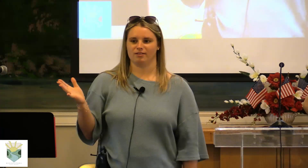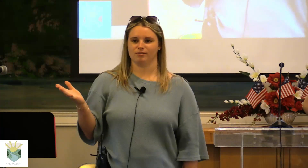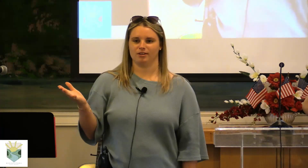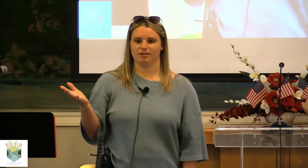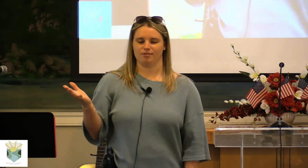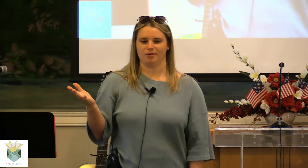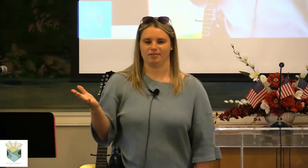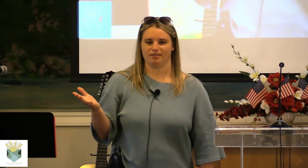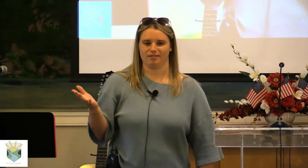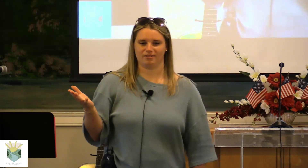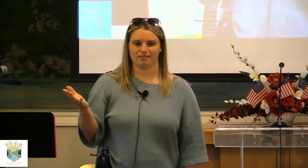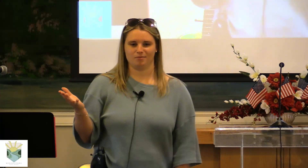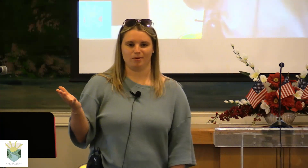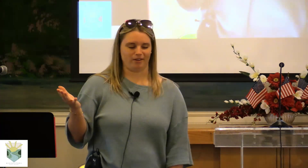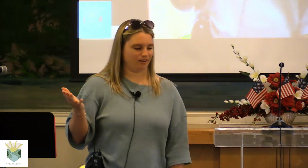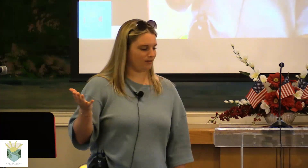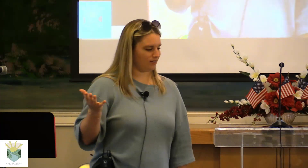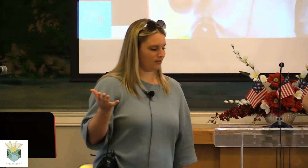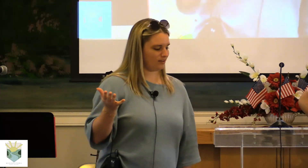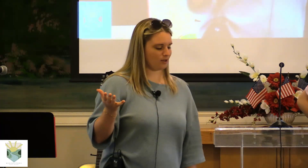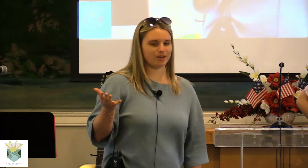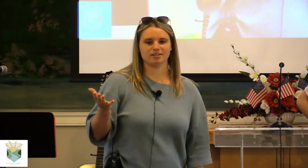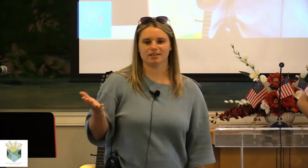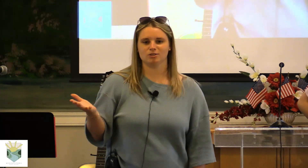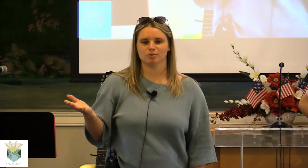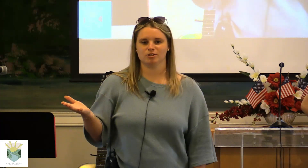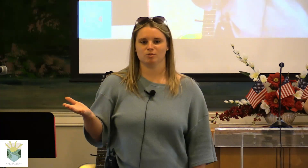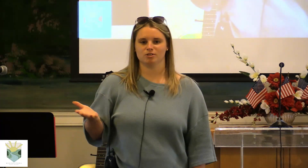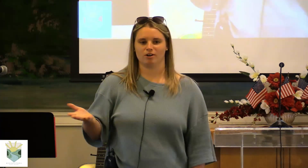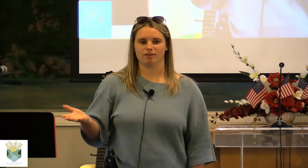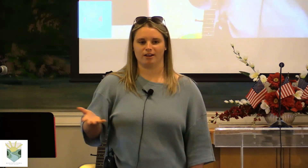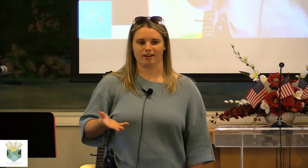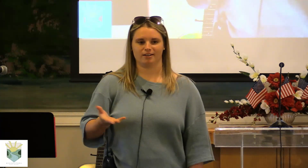really know if that makes sense, but it'll make sense once you start like